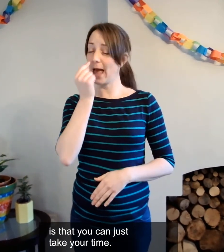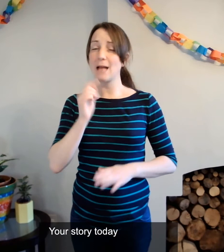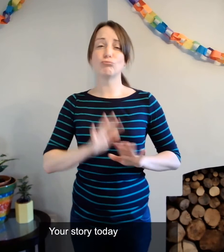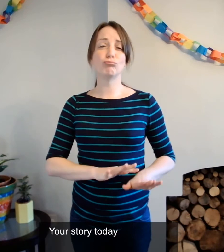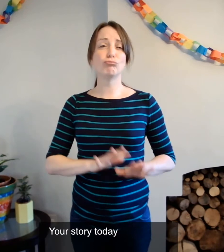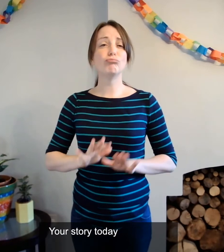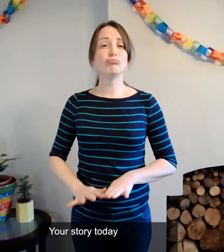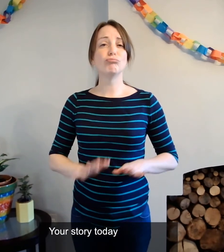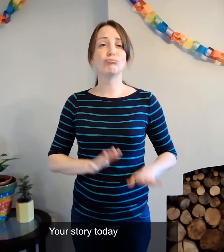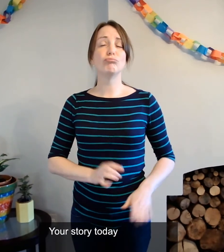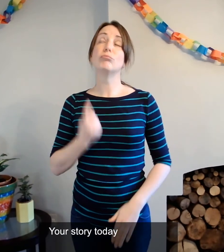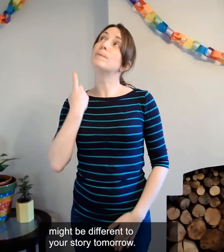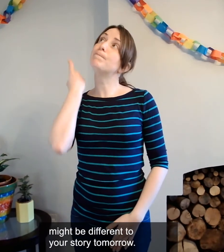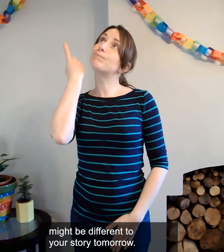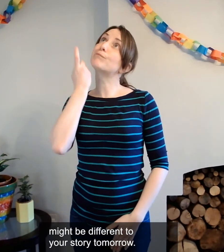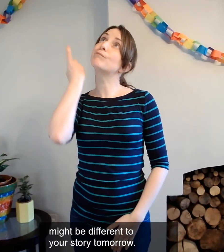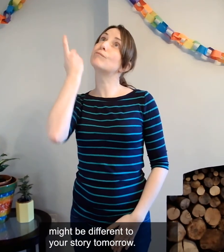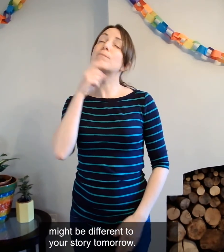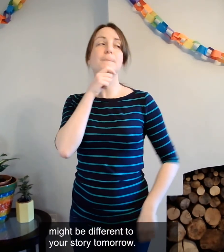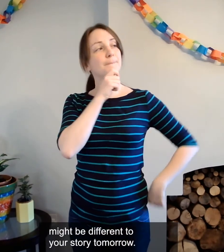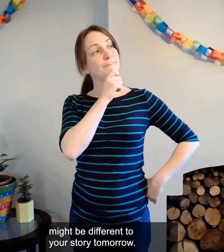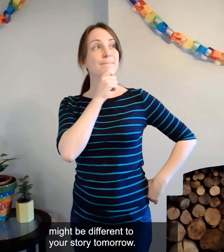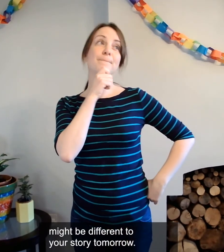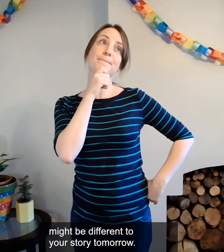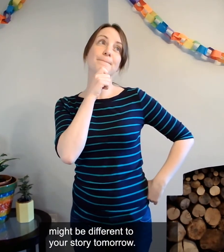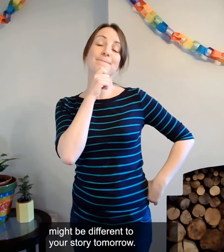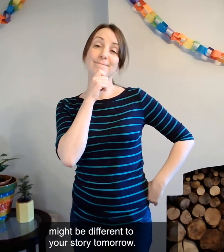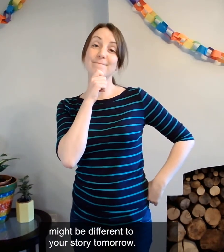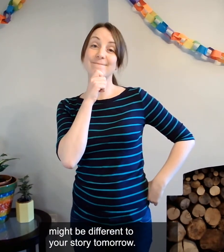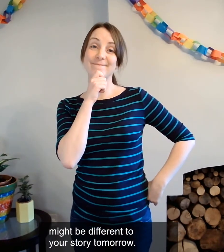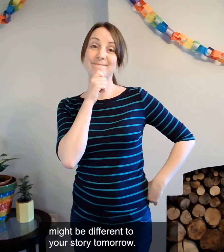Your story today might be different to your story tomorrow.